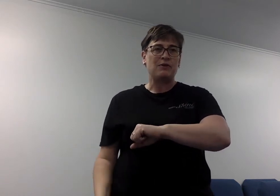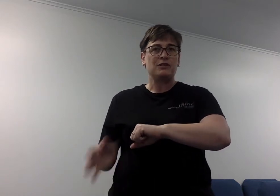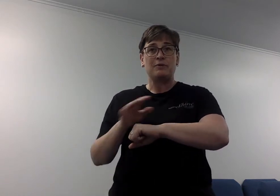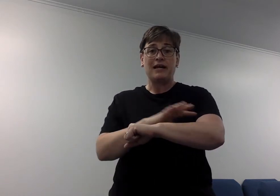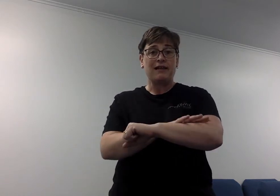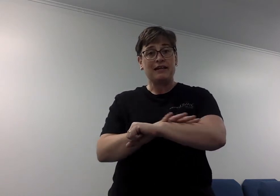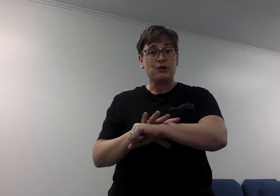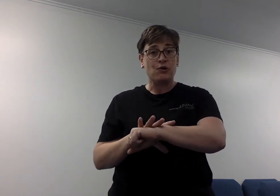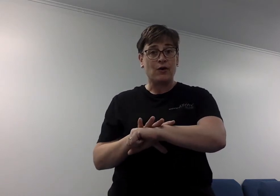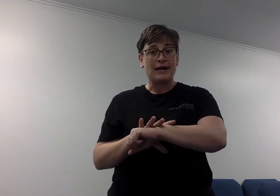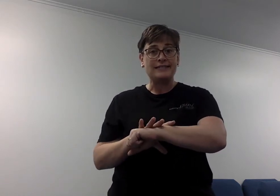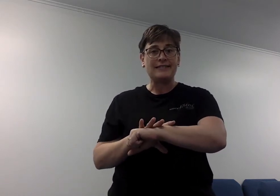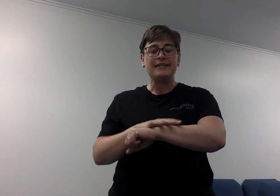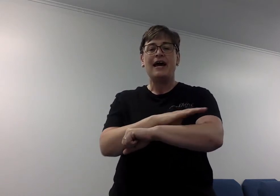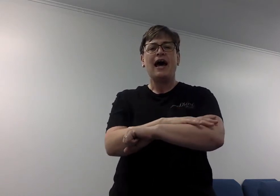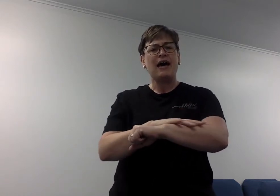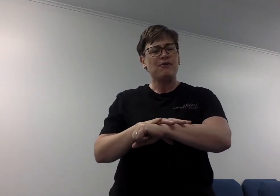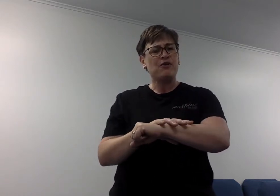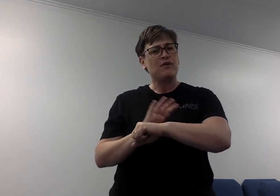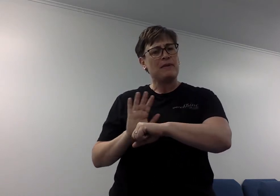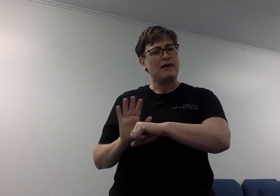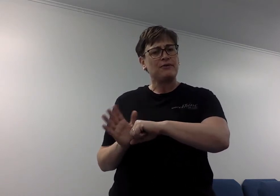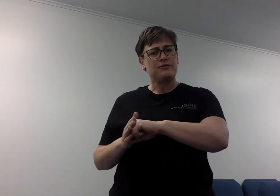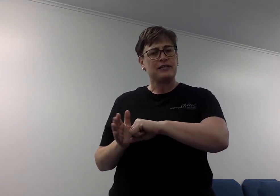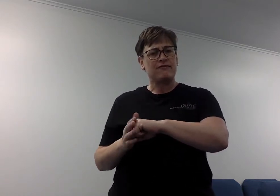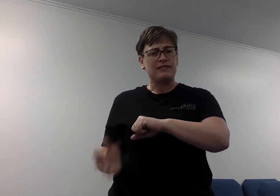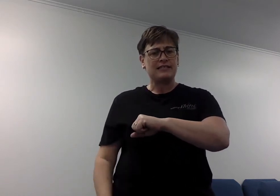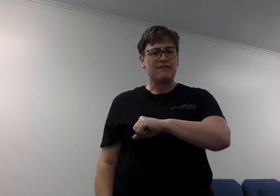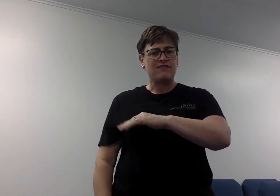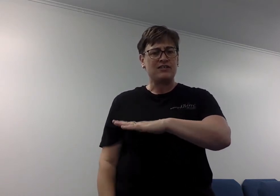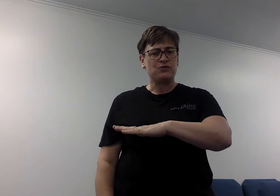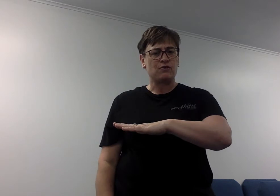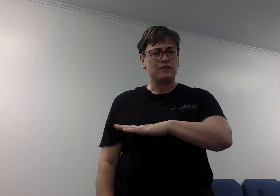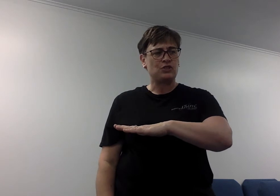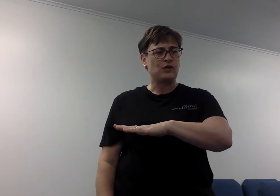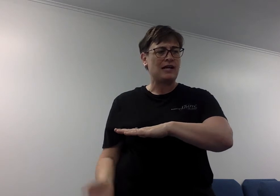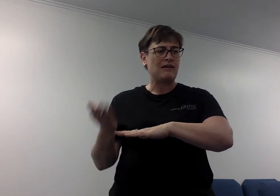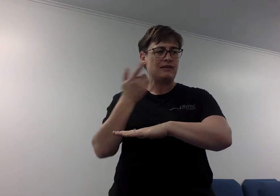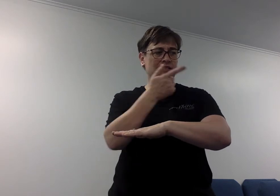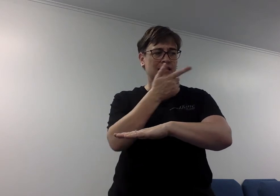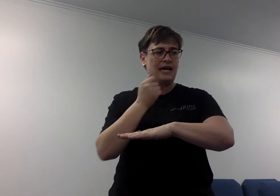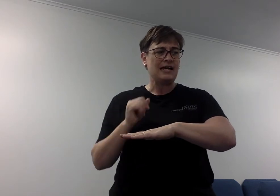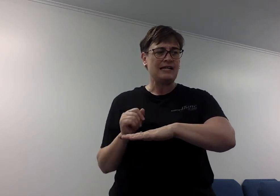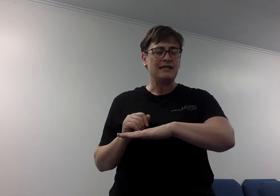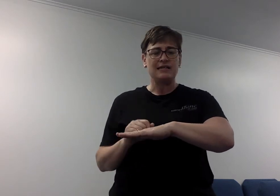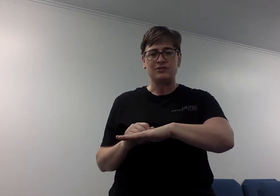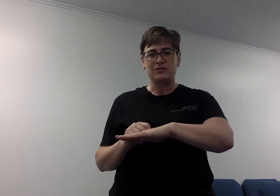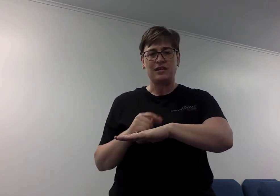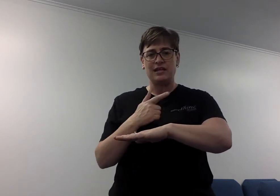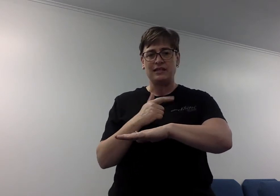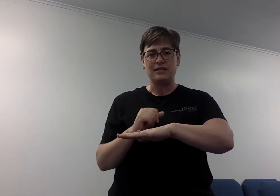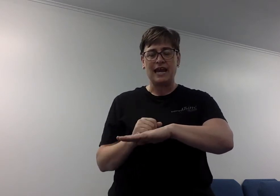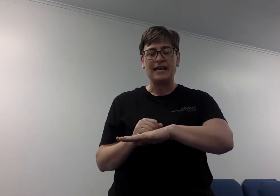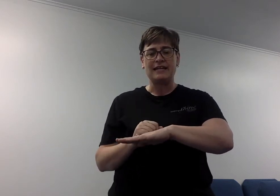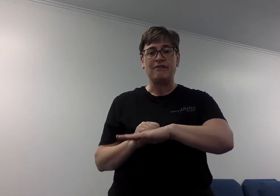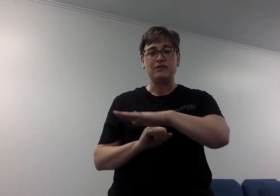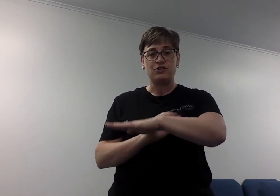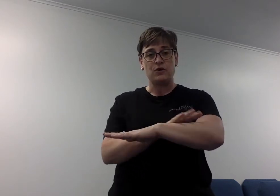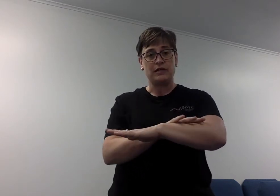to be kind of like your horizon. I don't know if it matters if it's in a fist or if it's straight out. The sign is in the handout is showing it with